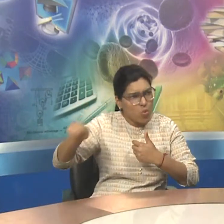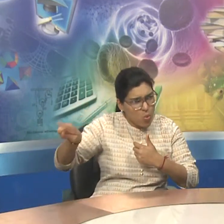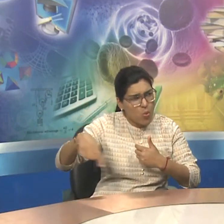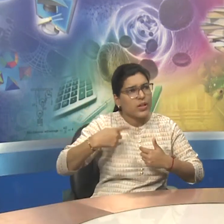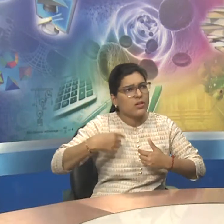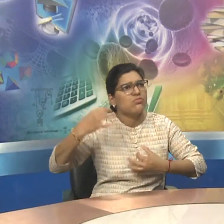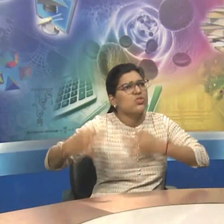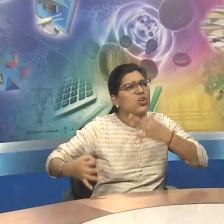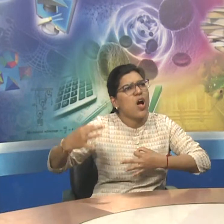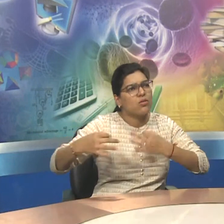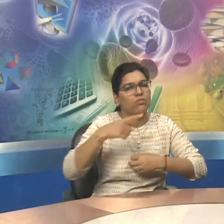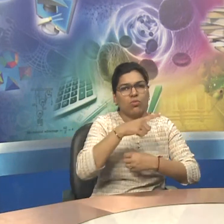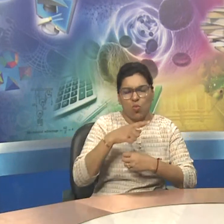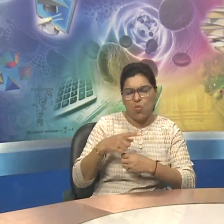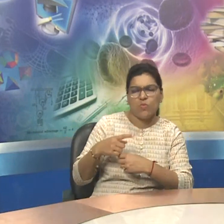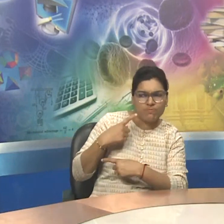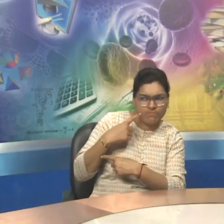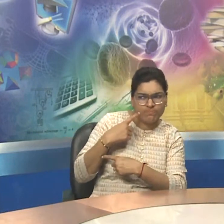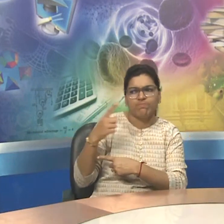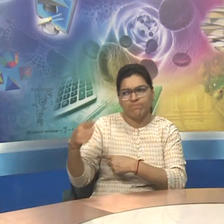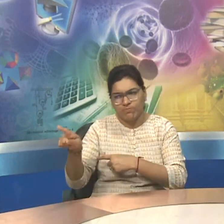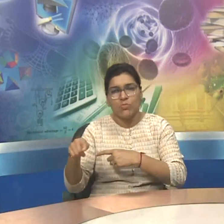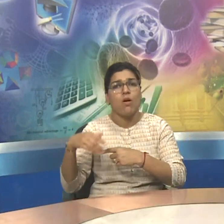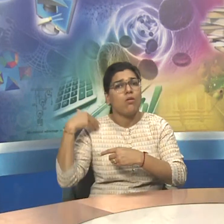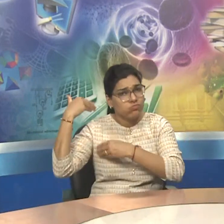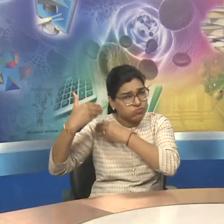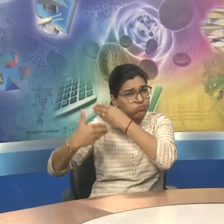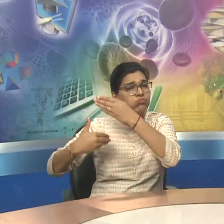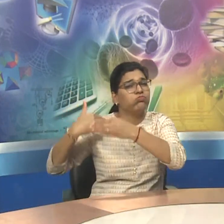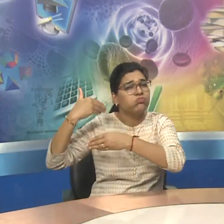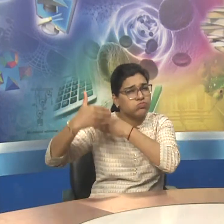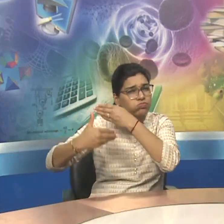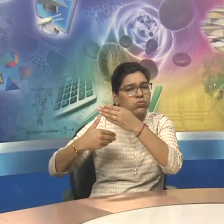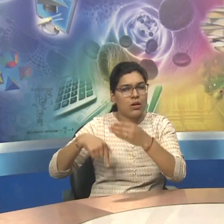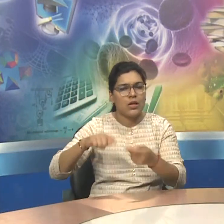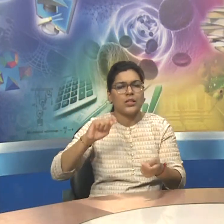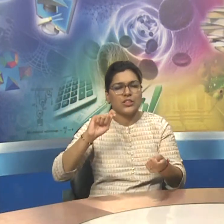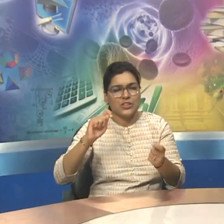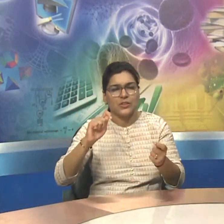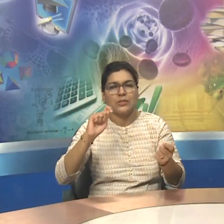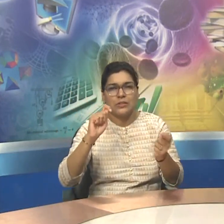people.